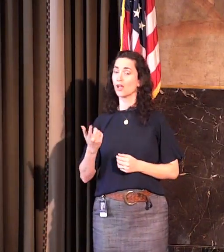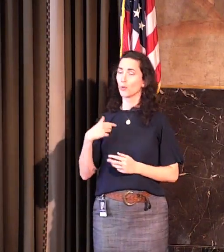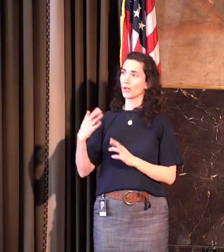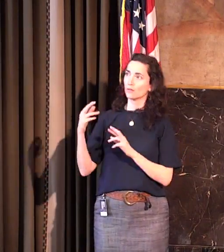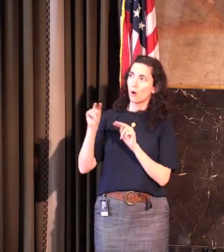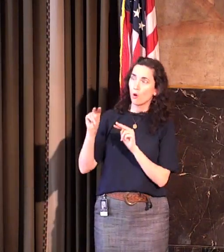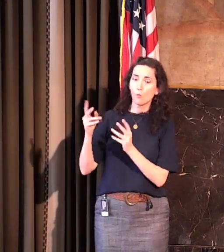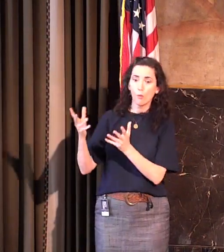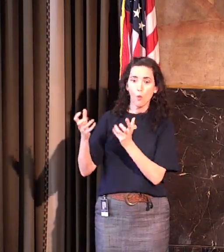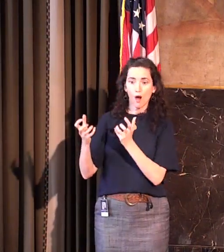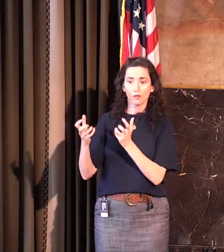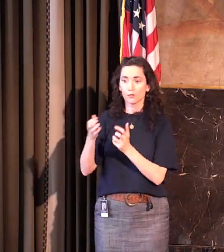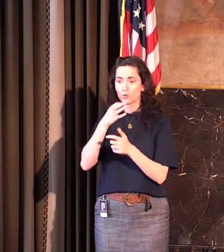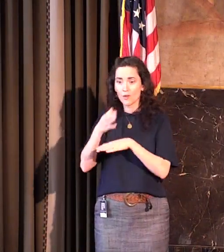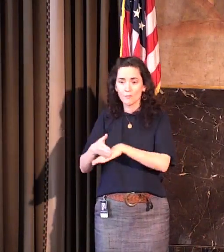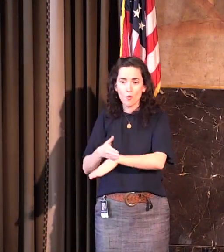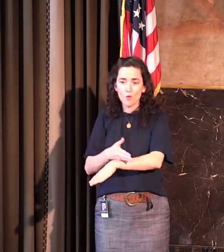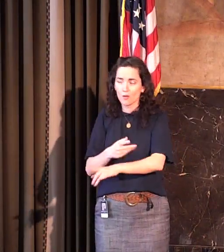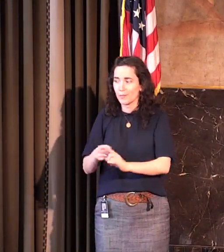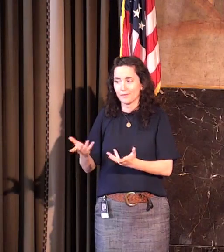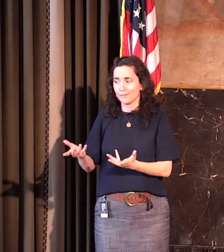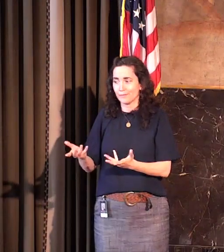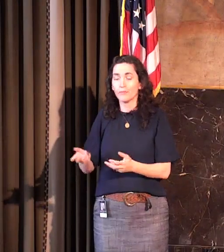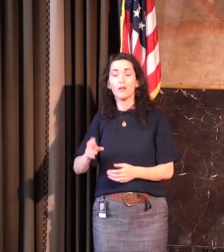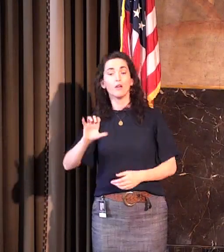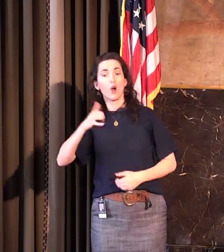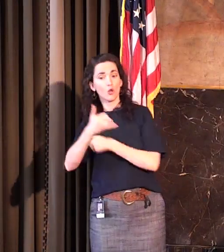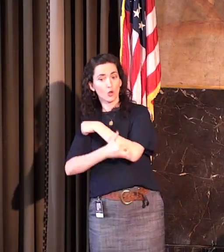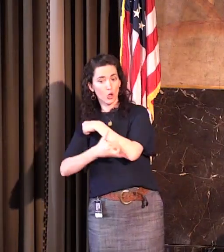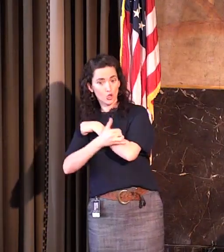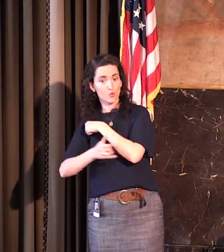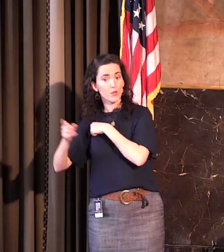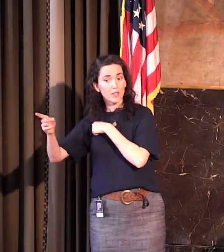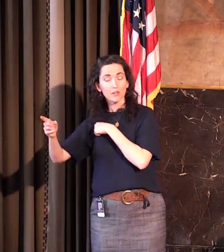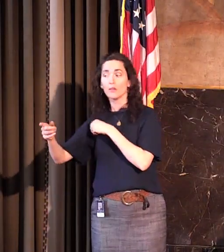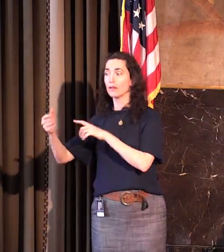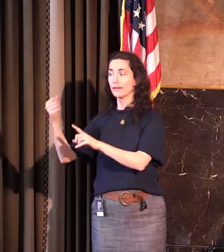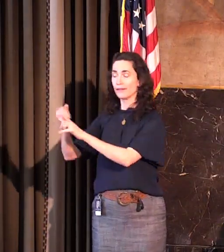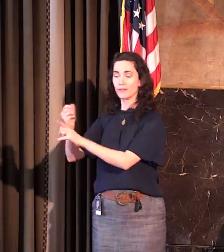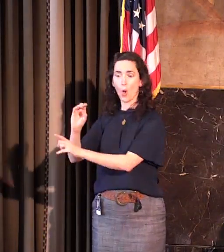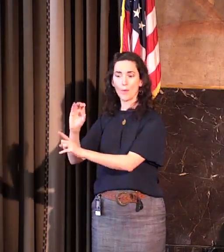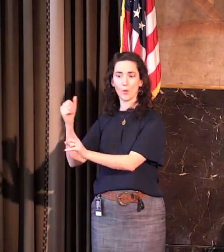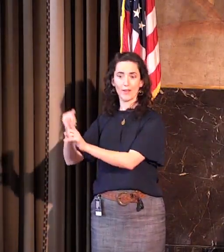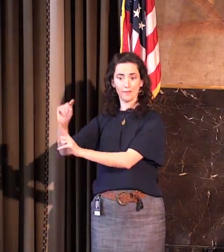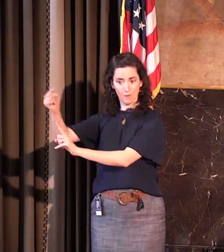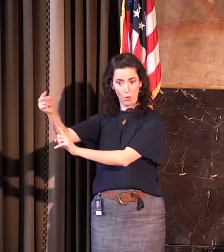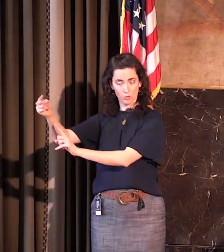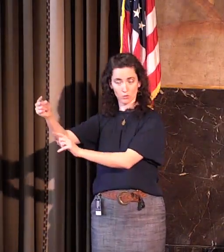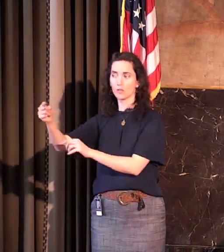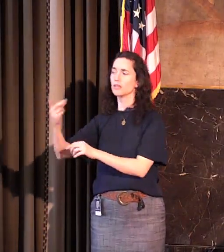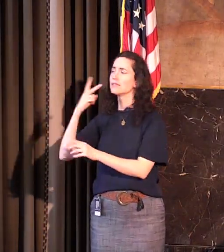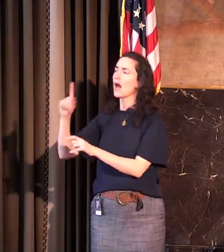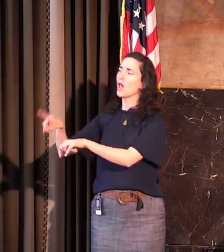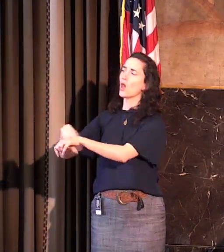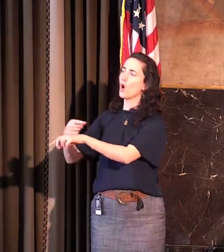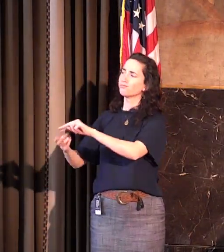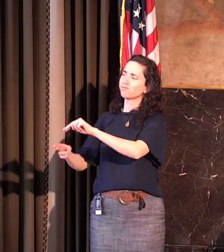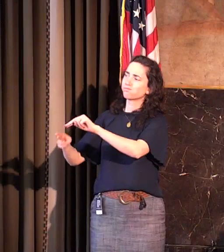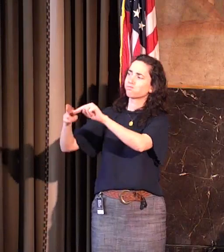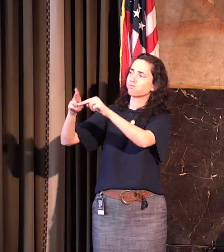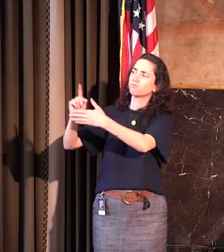hope. And there is some evidence from other countries that are weeks ahead of us as to how long the surge lasted in